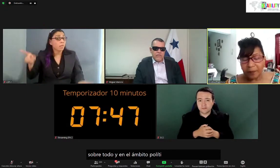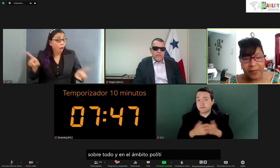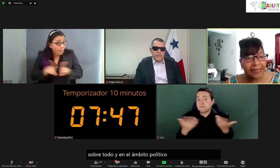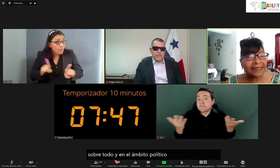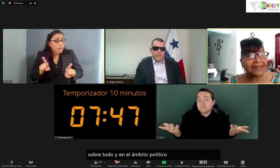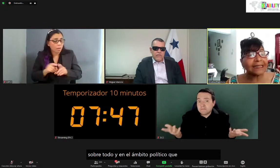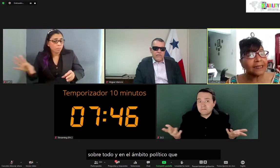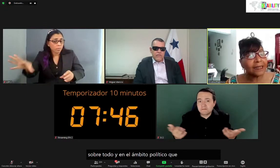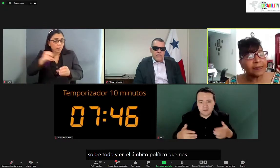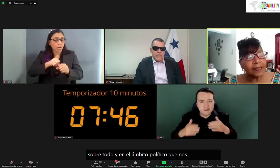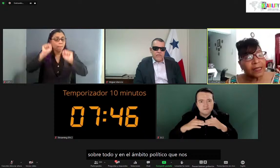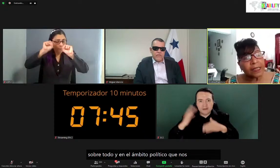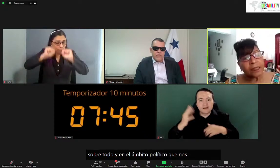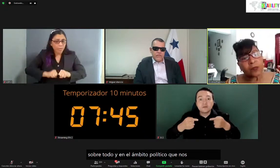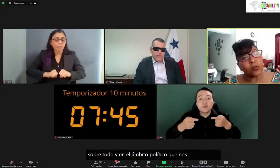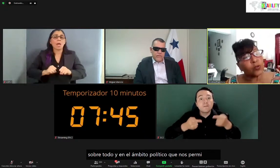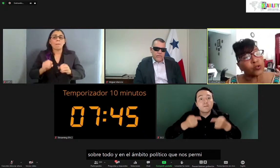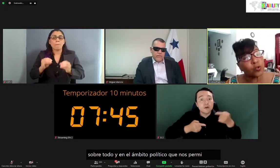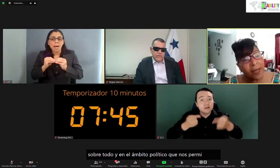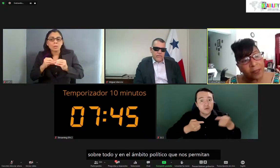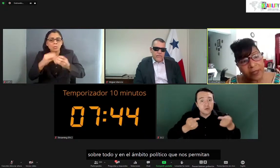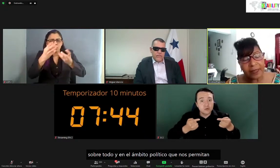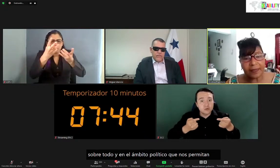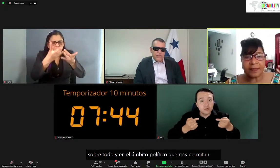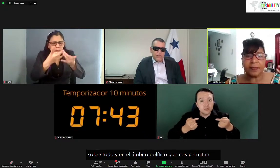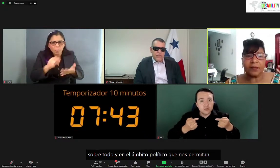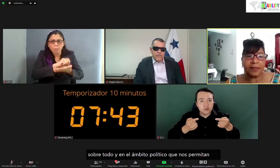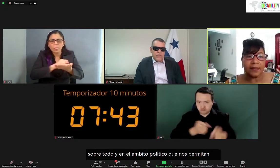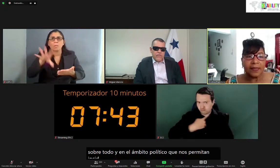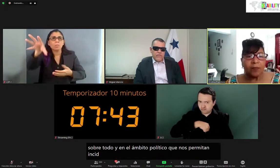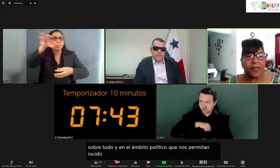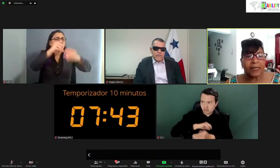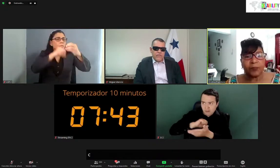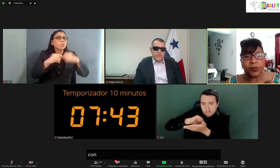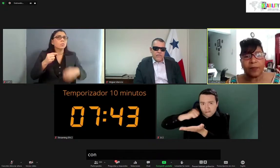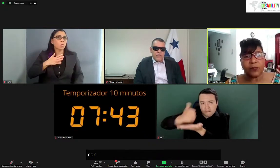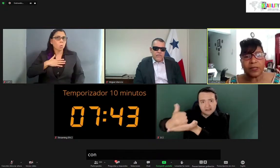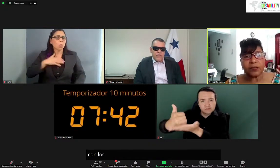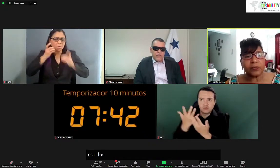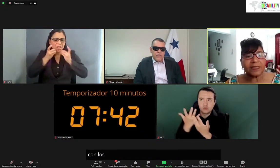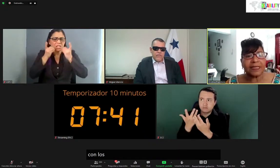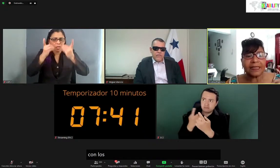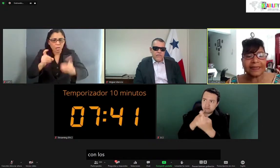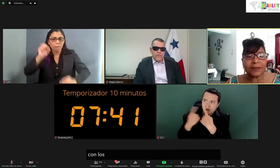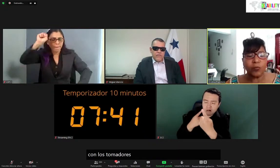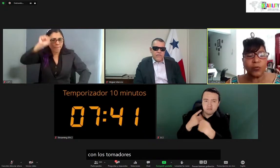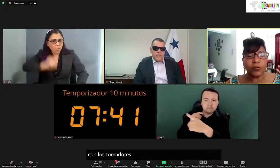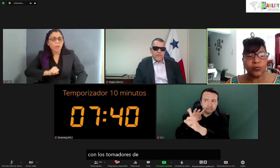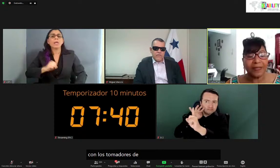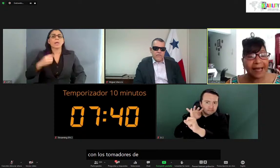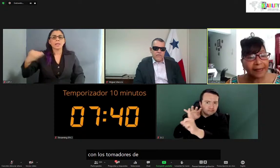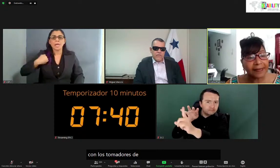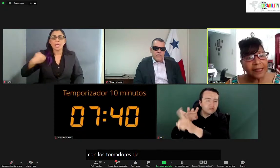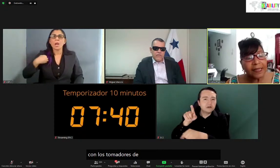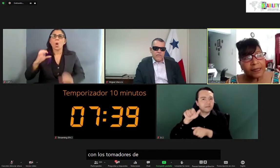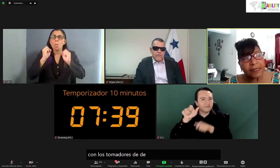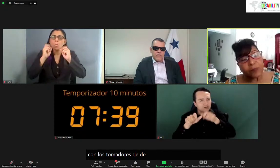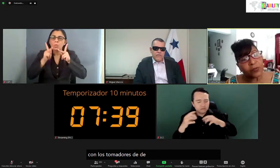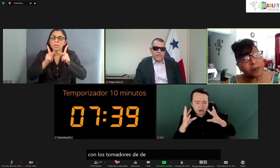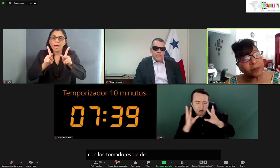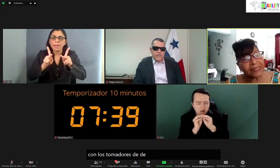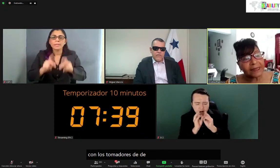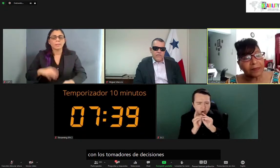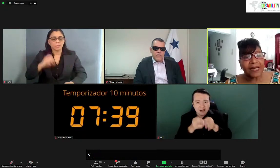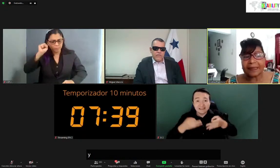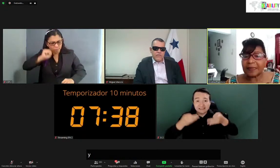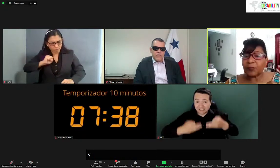need political participation that will allow us to incite in decision making so that we can